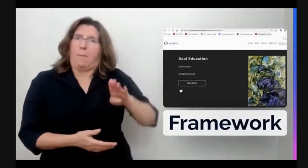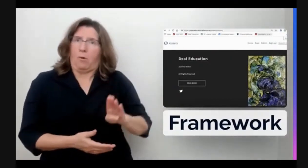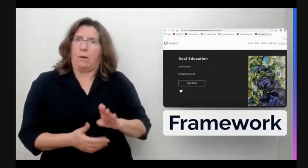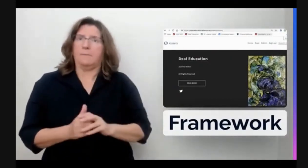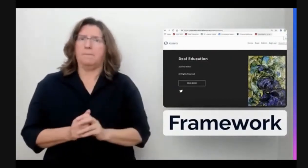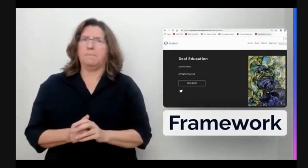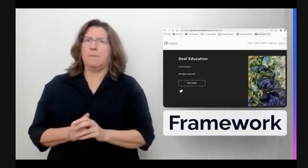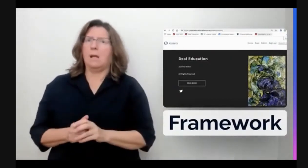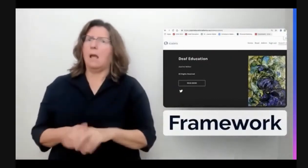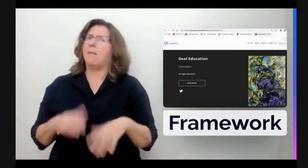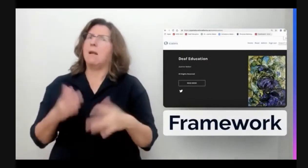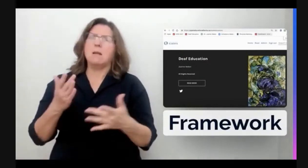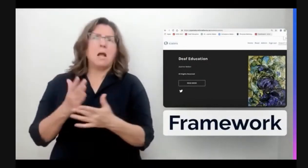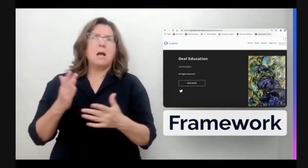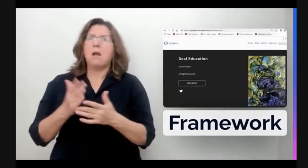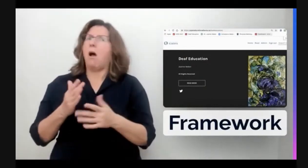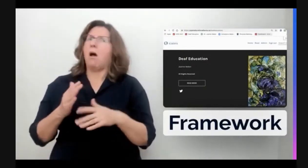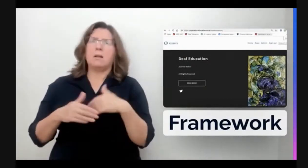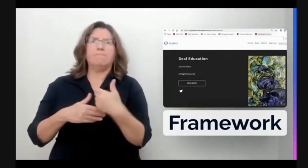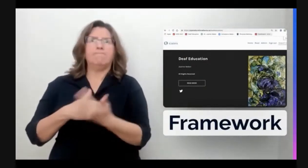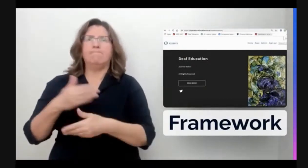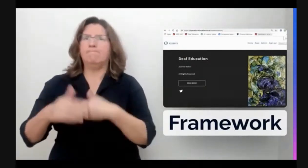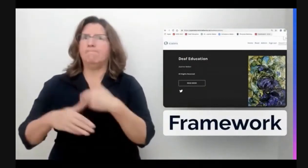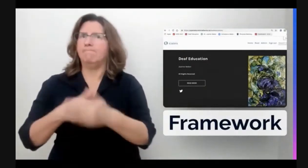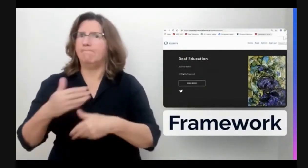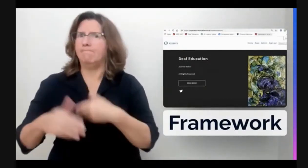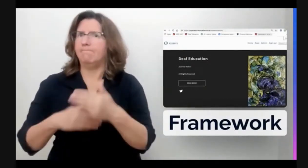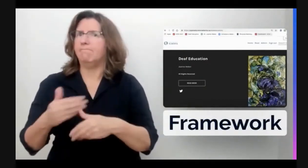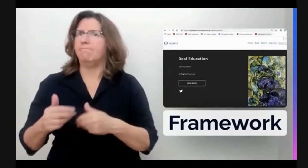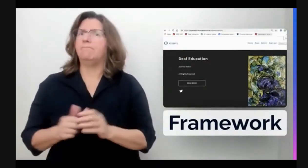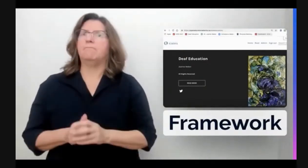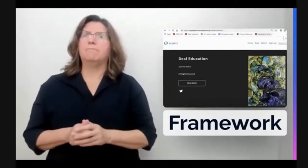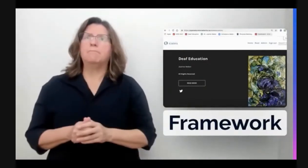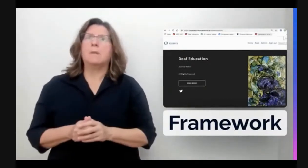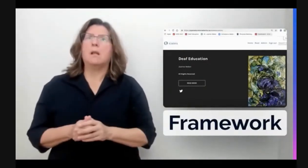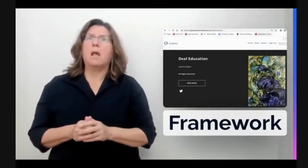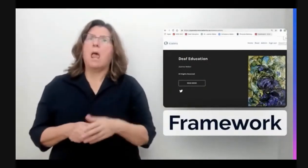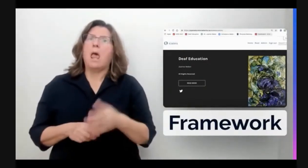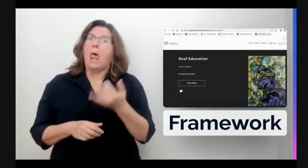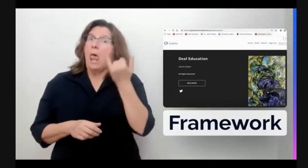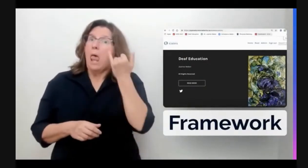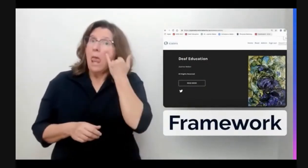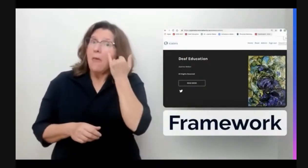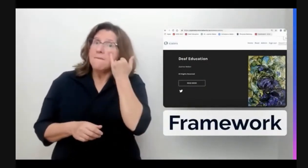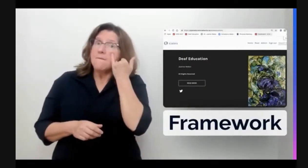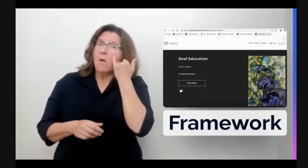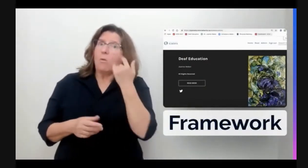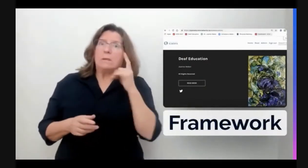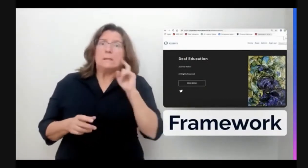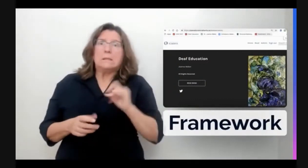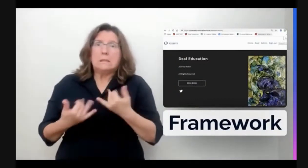PressBooks. The technology is getting better, so much better.